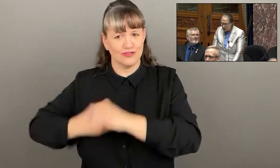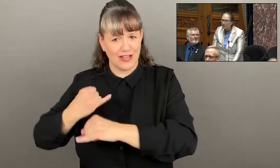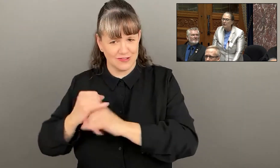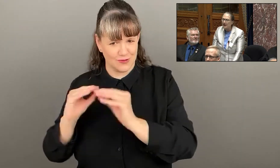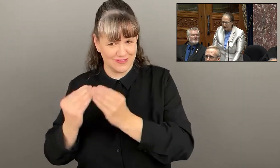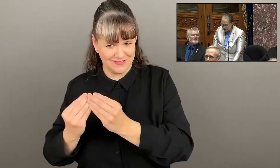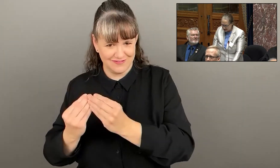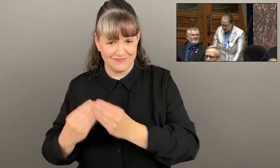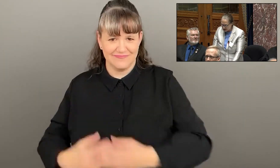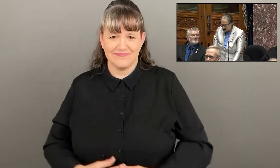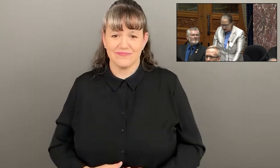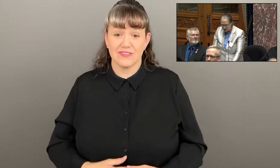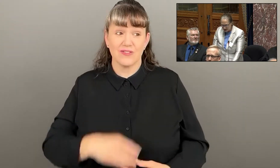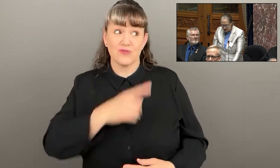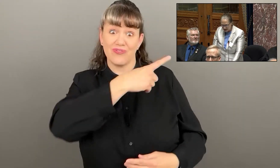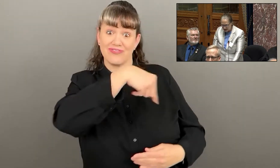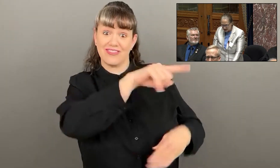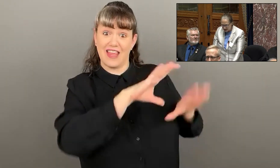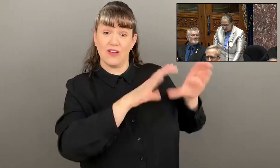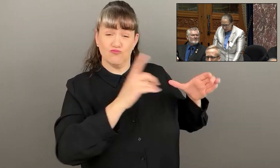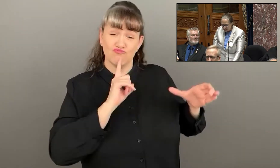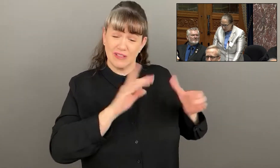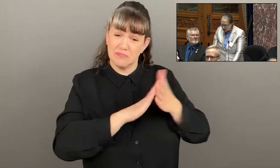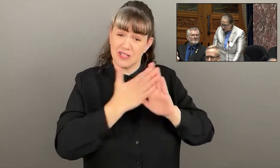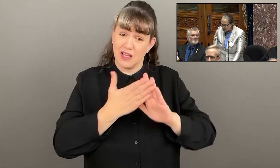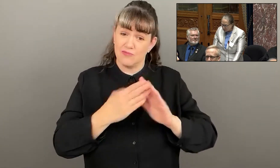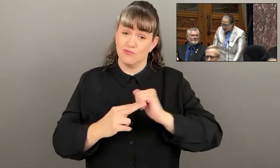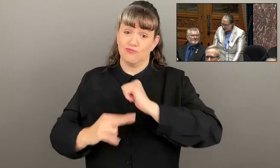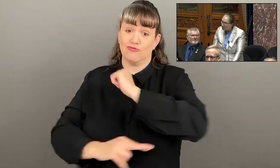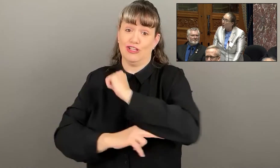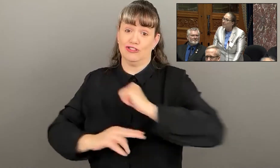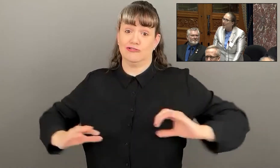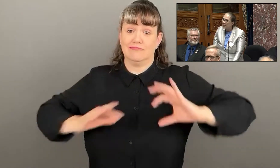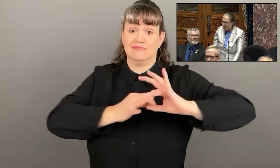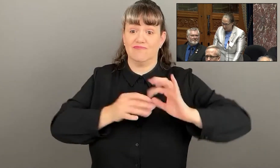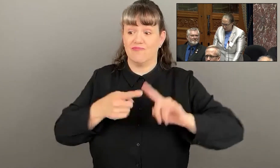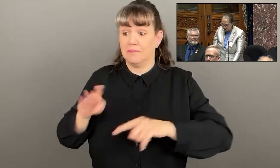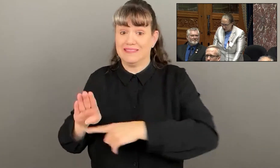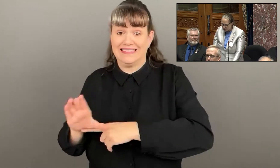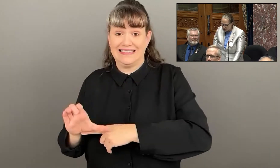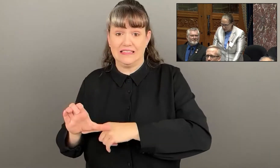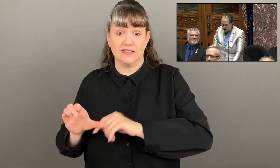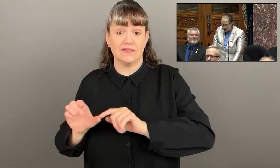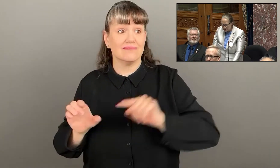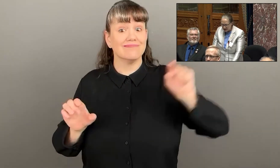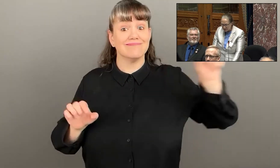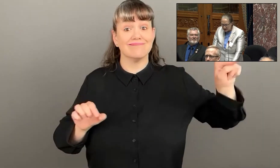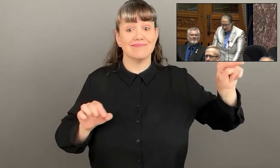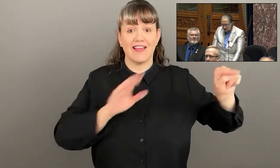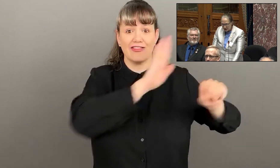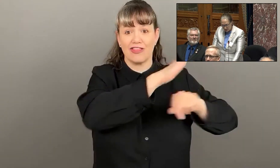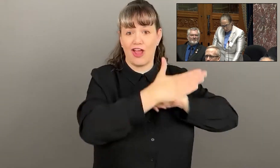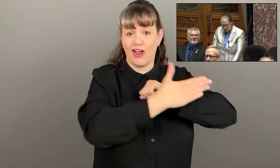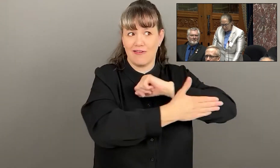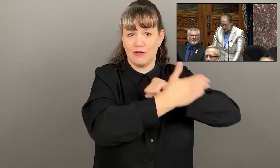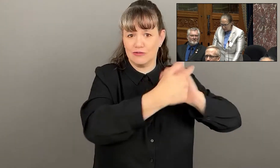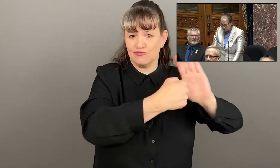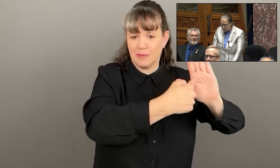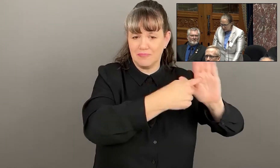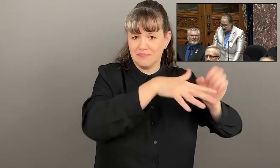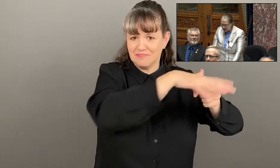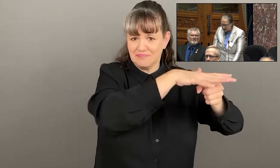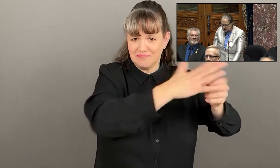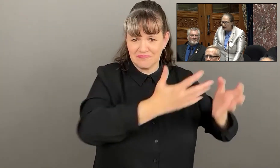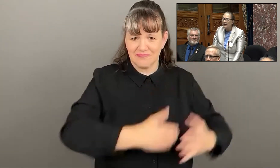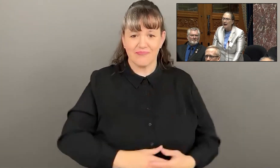province, providing assistance to their citizens. They also play an important part in fostering trade and investment, supporting